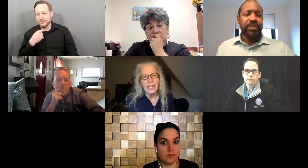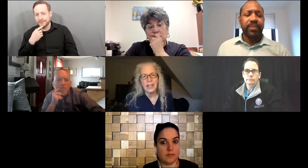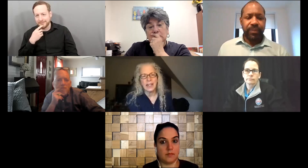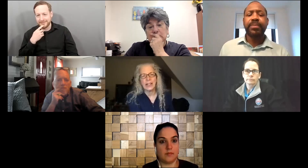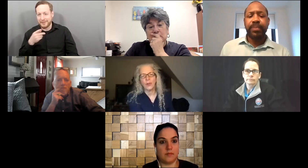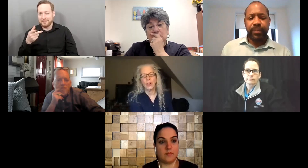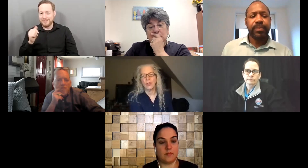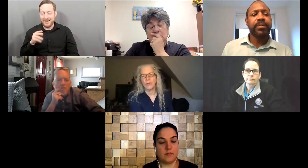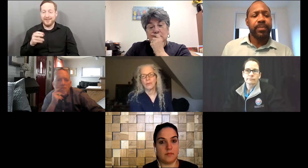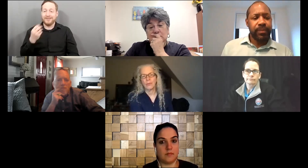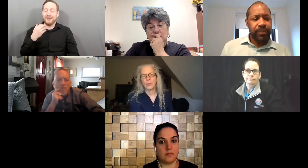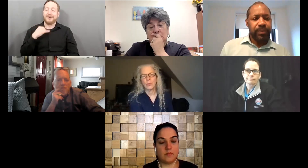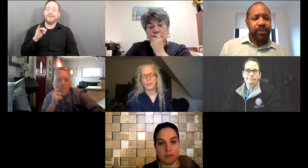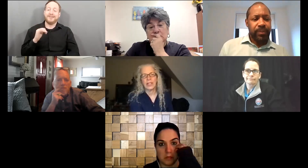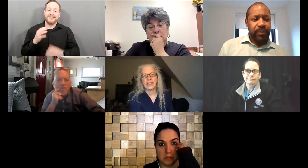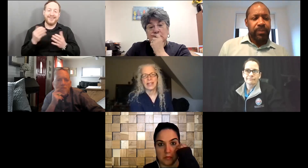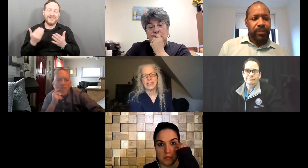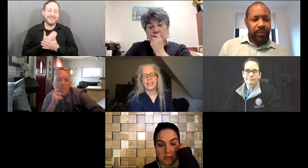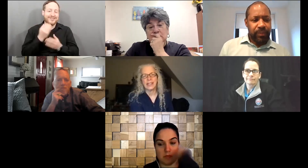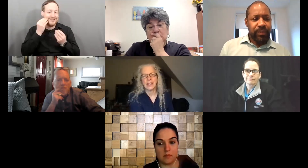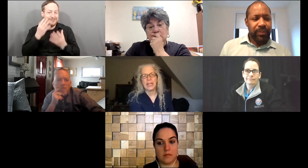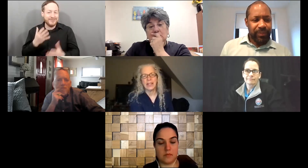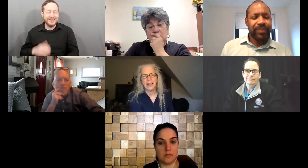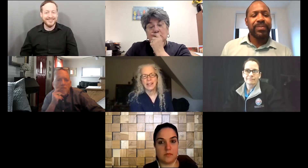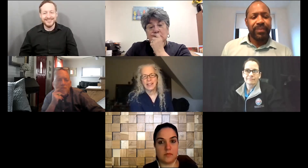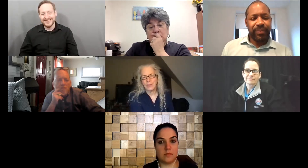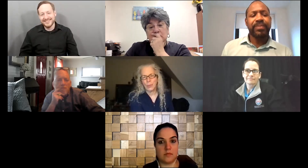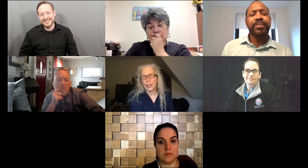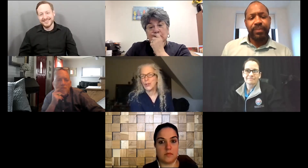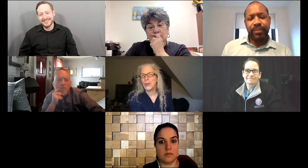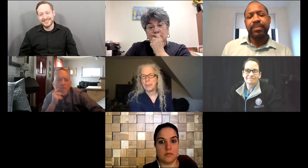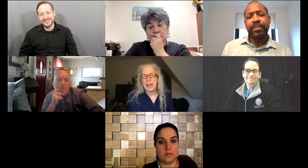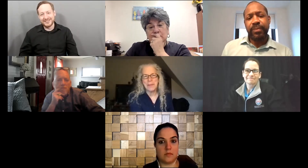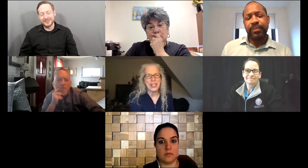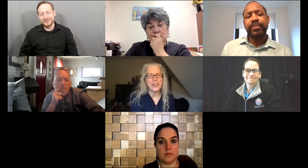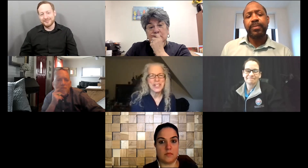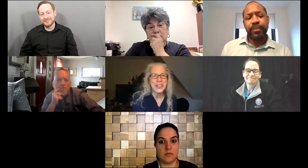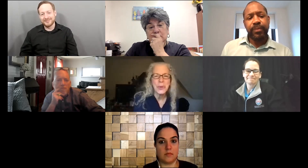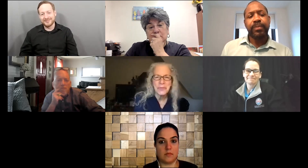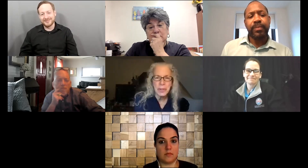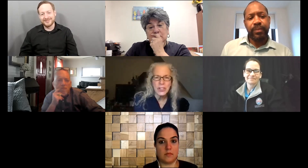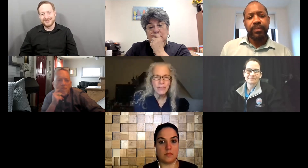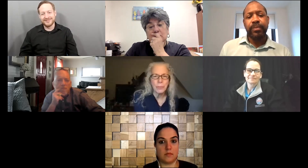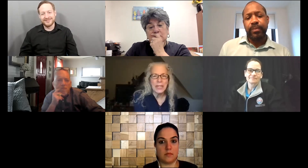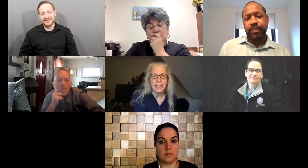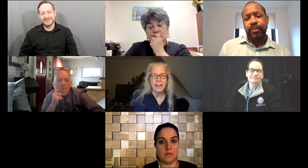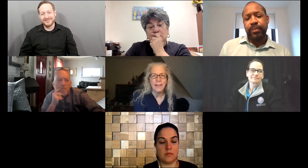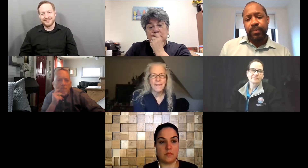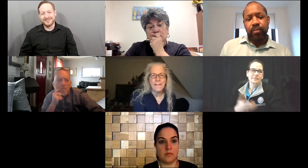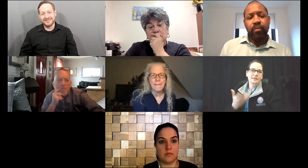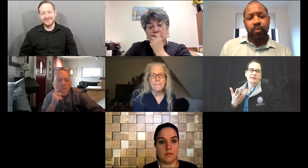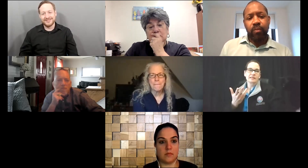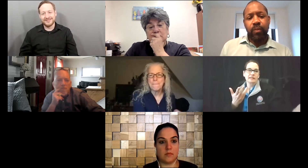really got. I don't know the exact details. I mean, what you and Pam are sharing is new information for me.